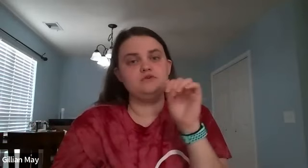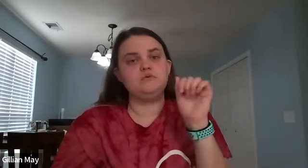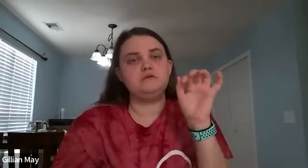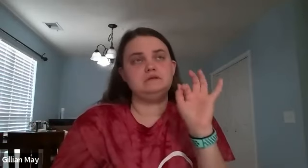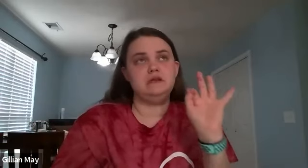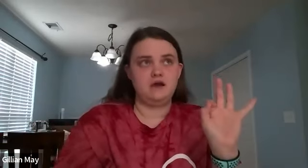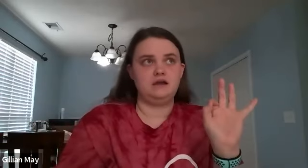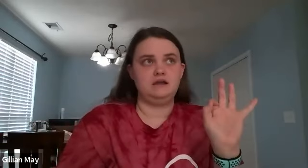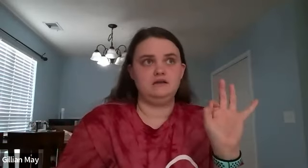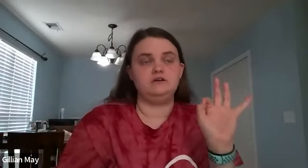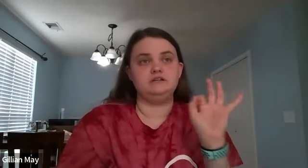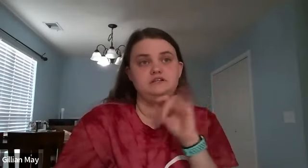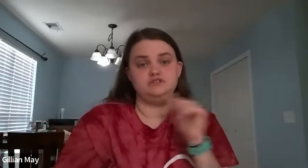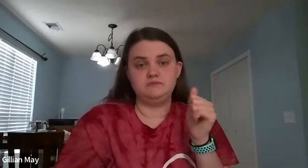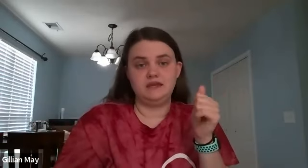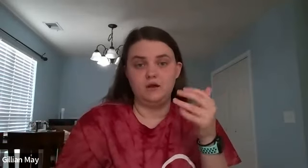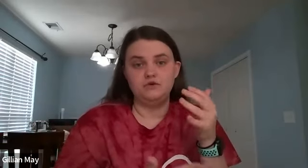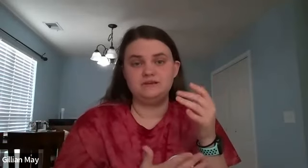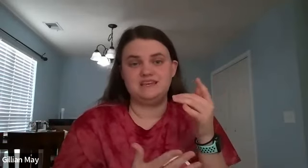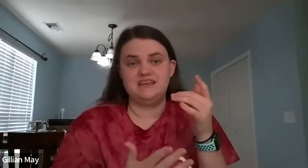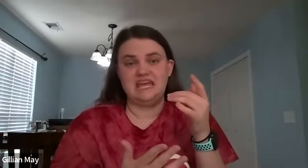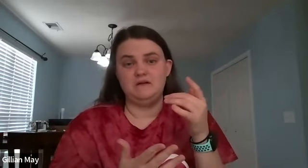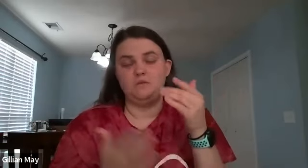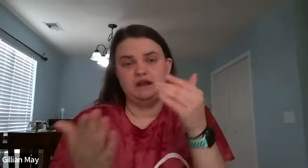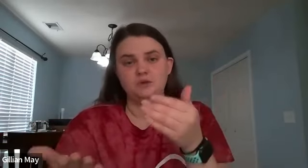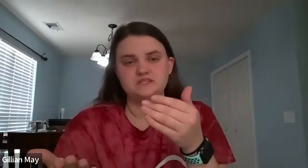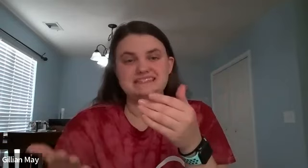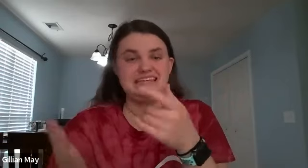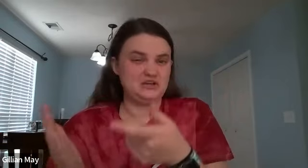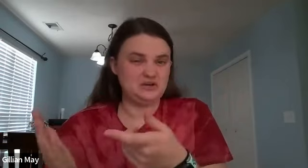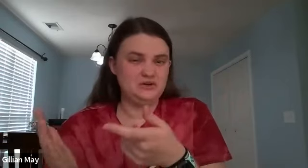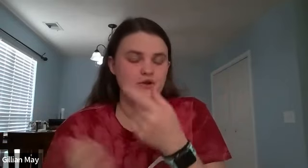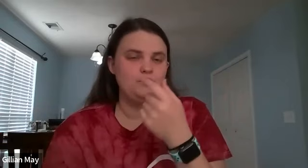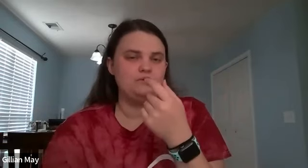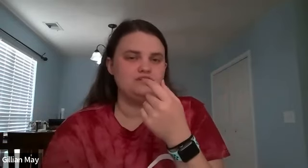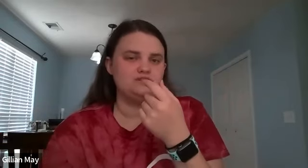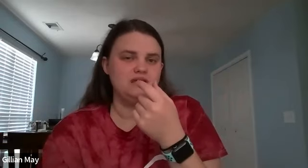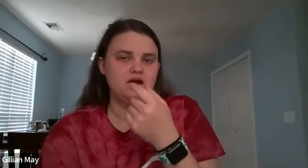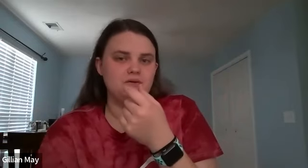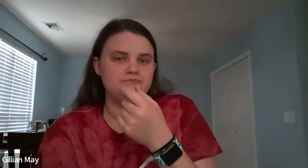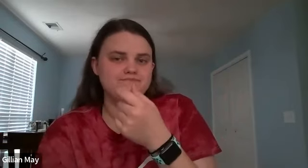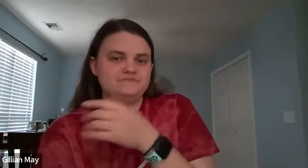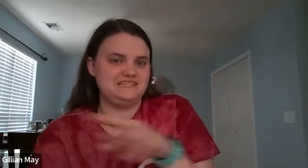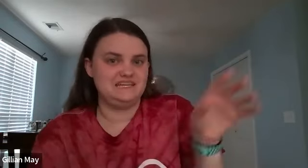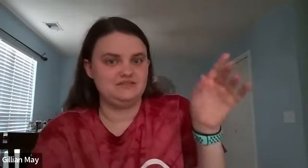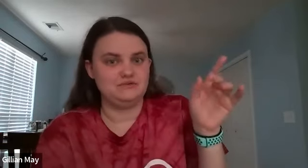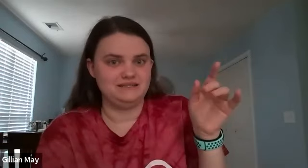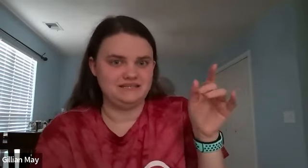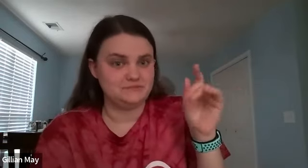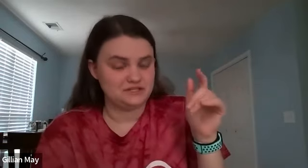through 9 are extremely helpful because they are what helps us later when we're doing 16 through 19